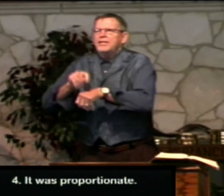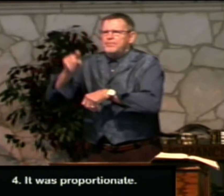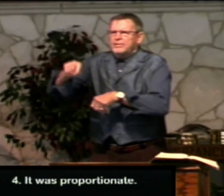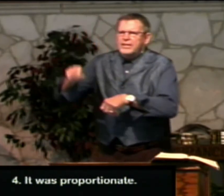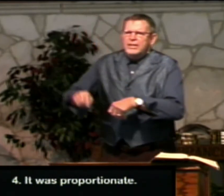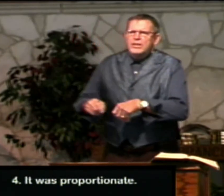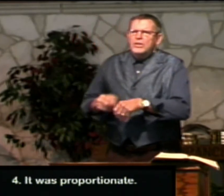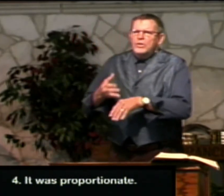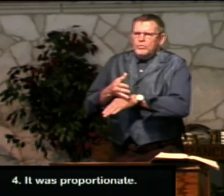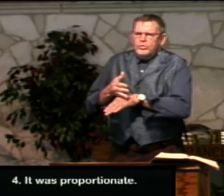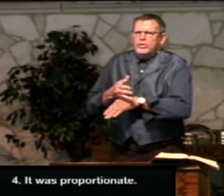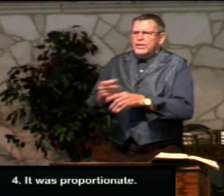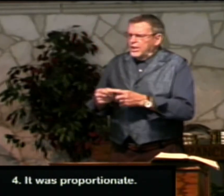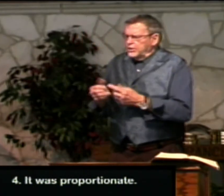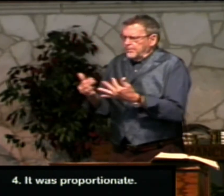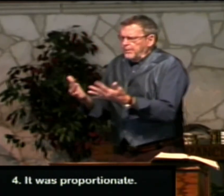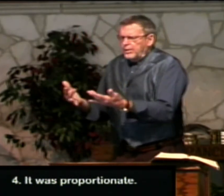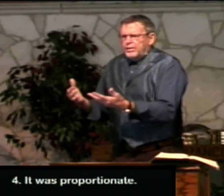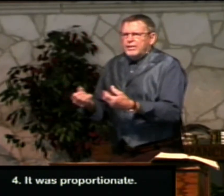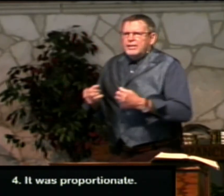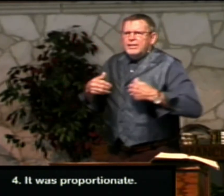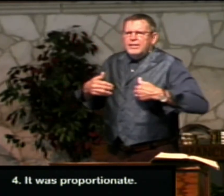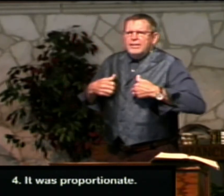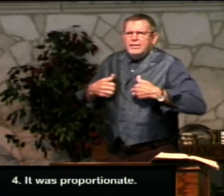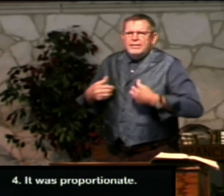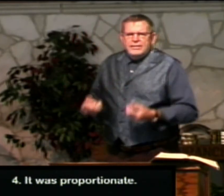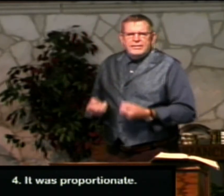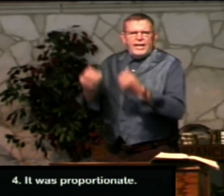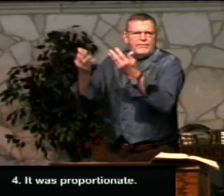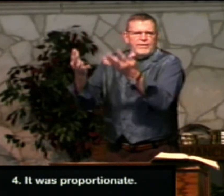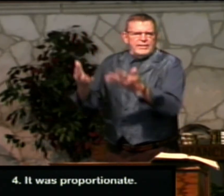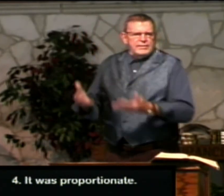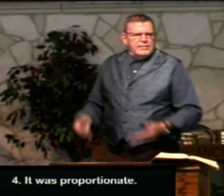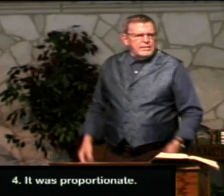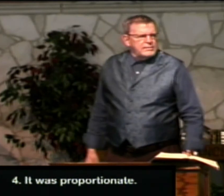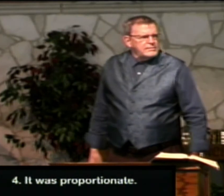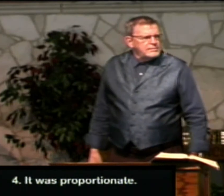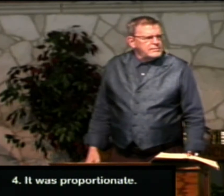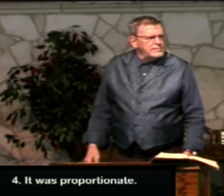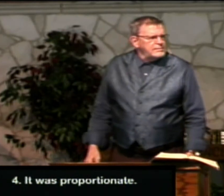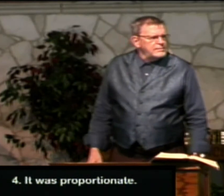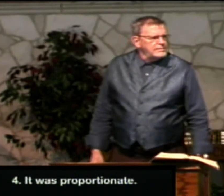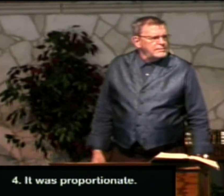because the temple needed wood to burn the sacrifices.